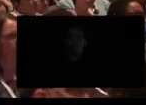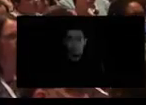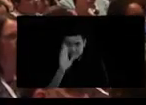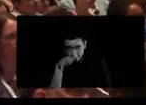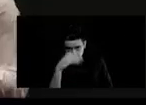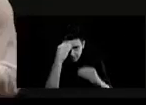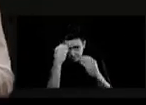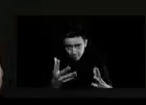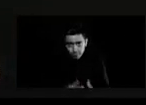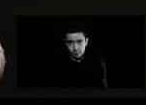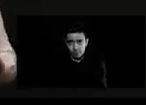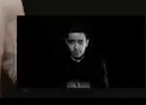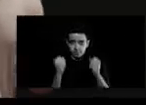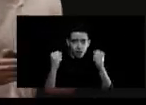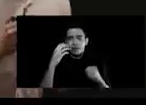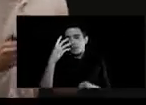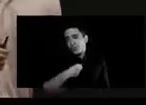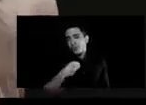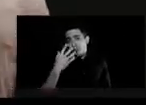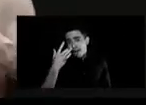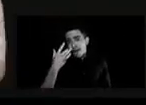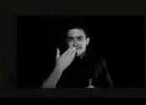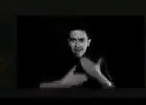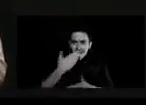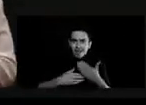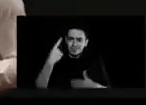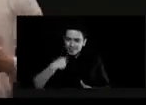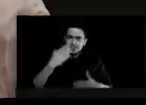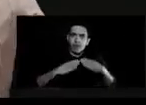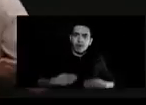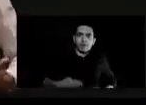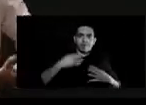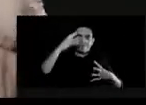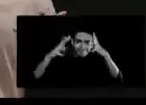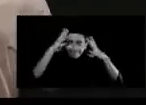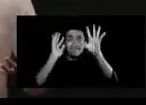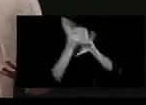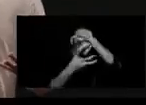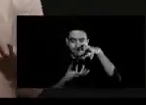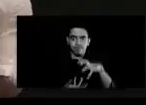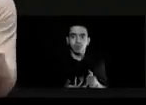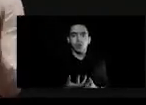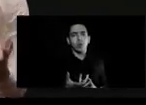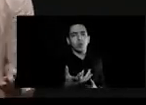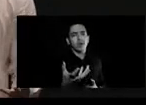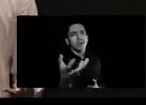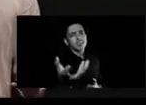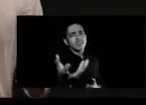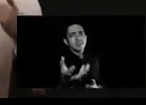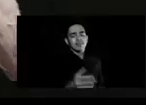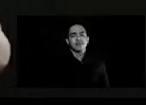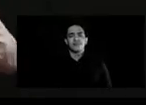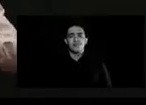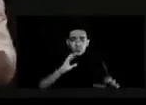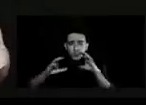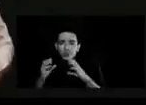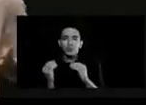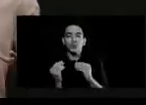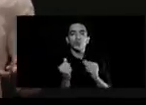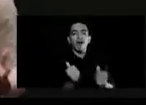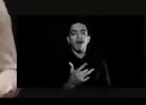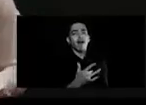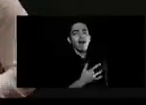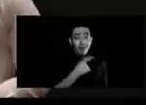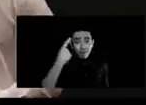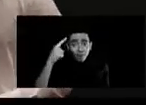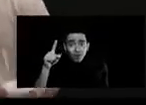Let me tell you something. The innate beauty of sign language is that it allows for us to express ourselves with not just our hands, but with our face and body in a